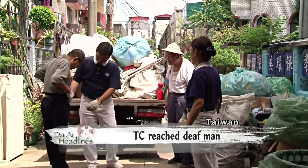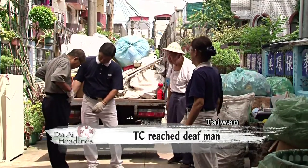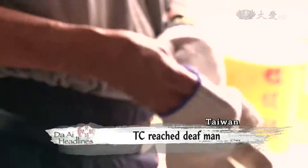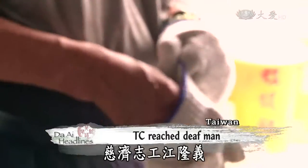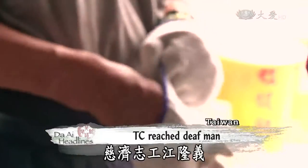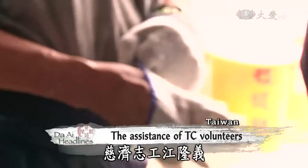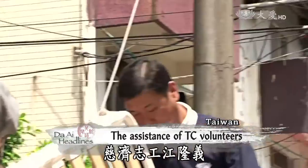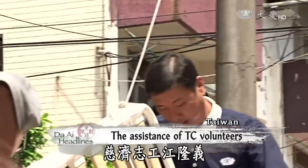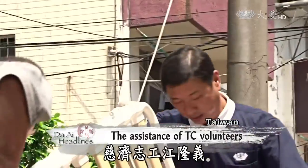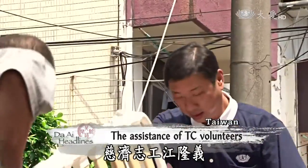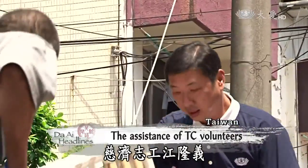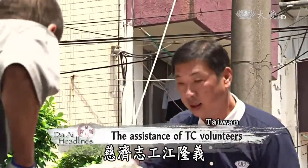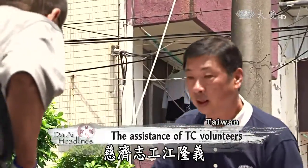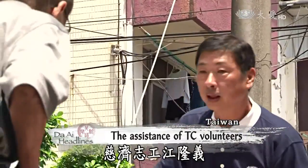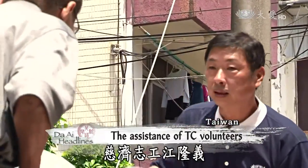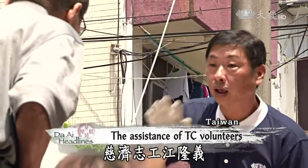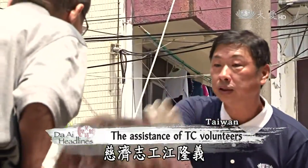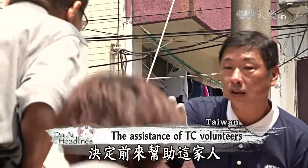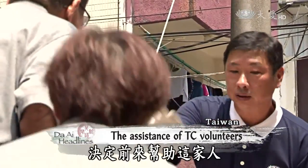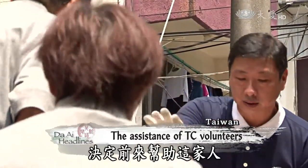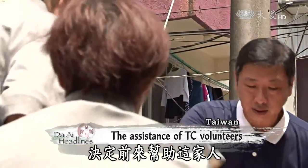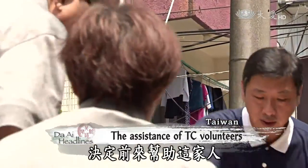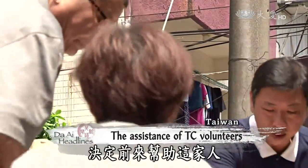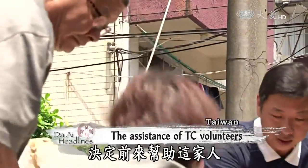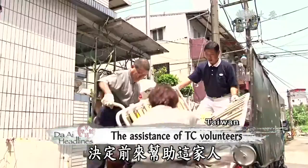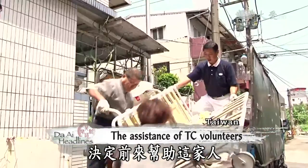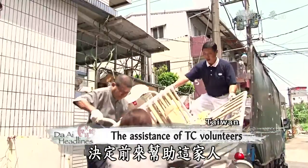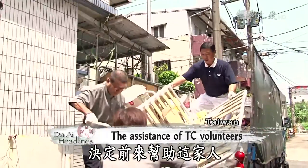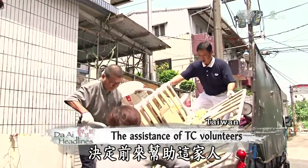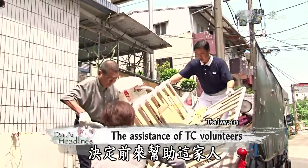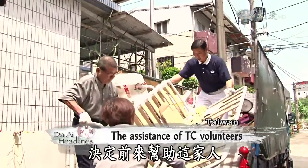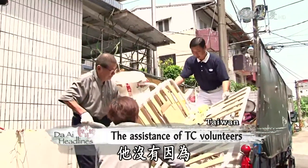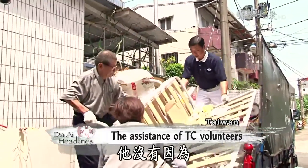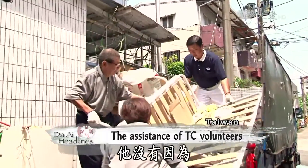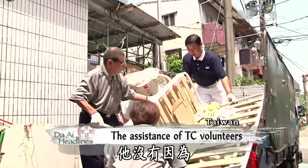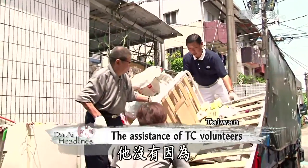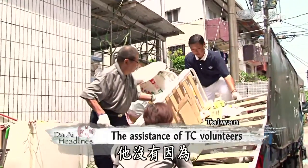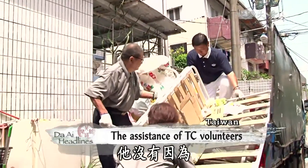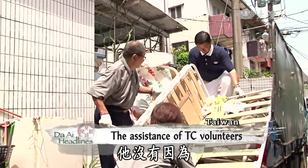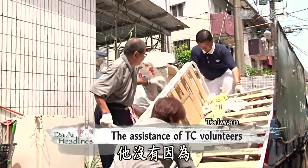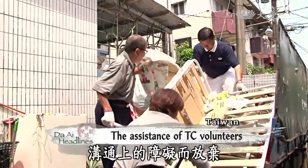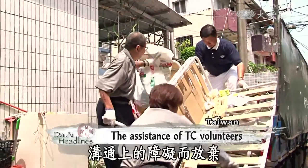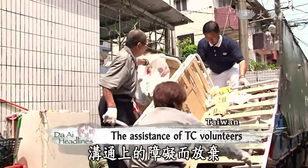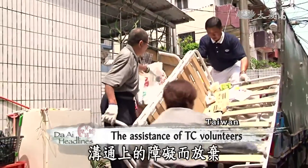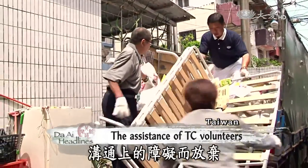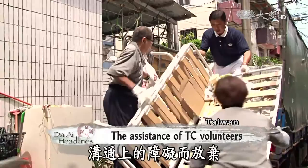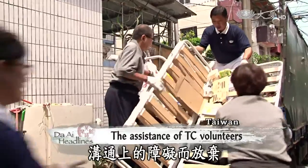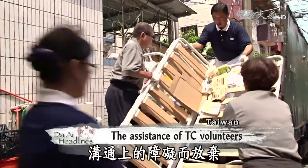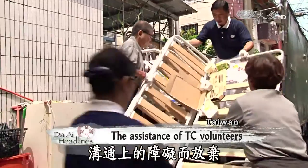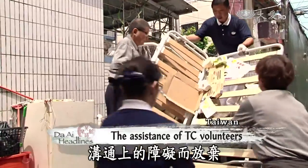Then city volunteer Jiang Longyi decided to help this family. He was not deterred by the communication barrier between